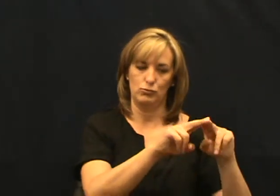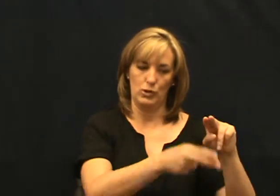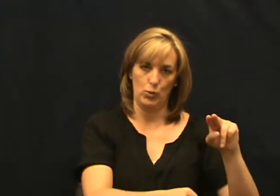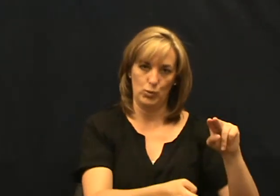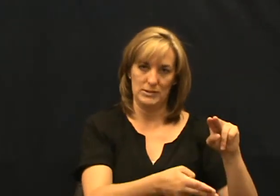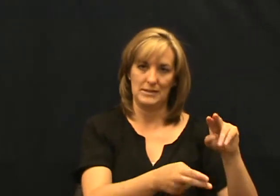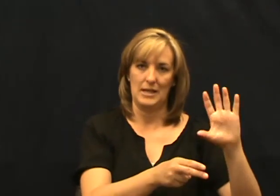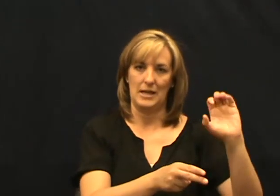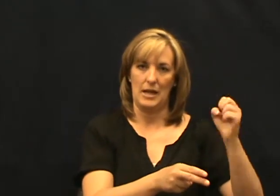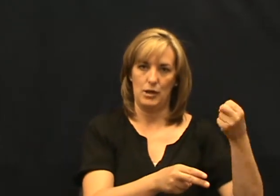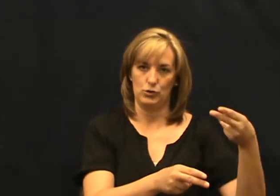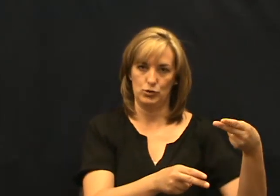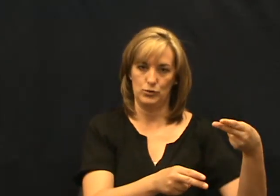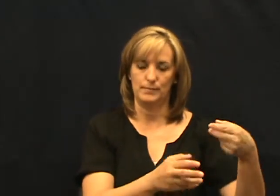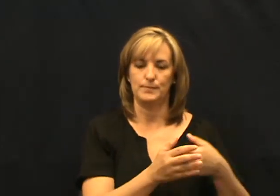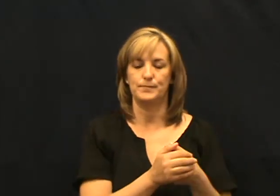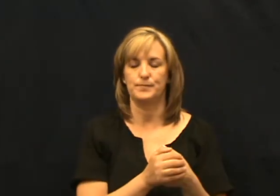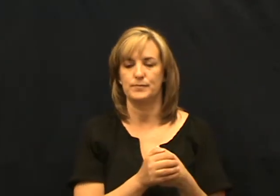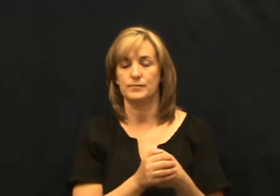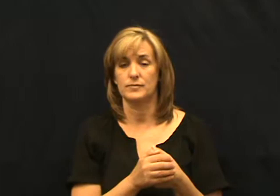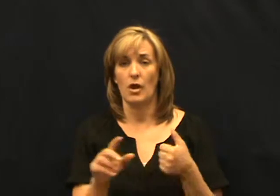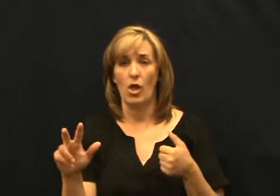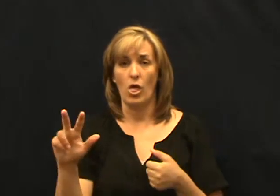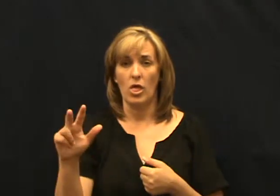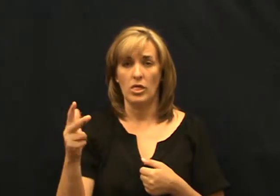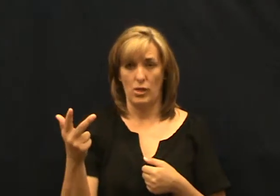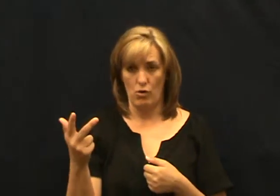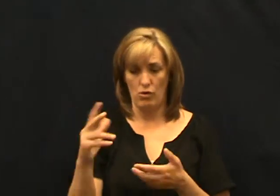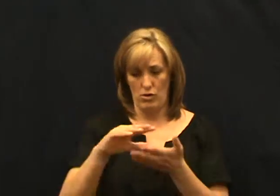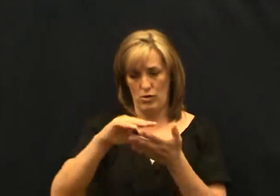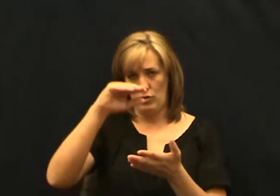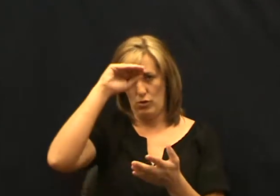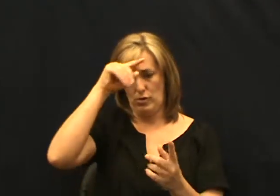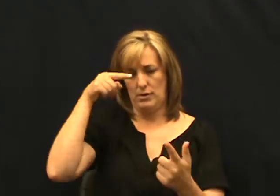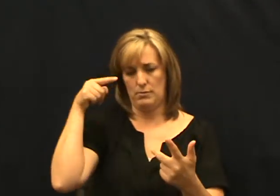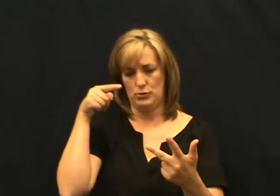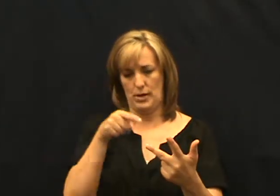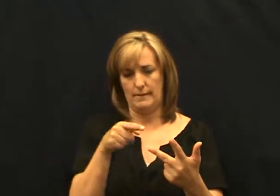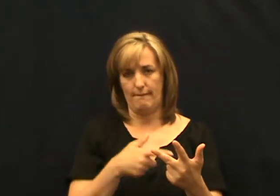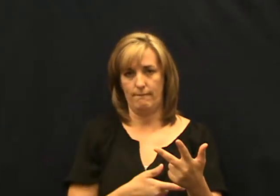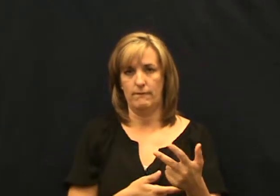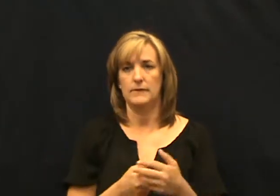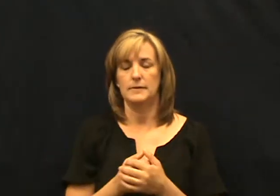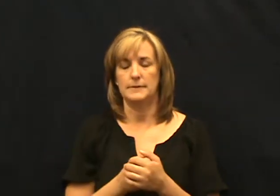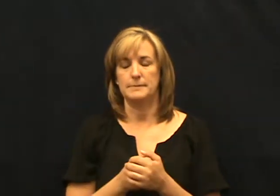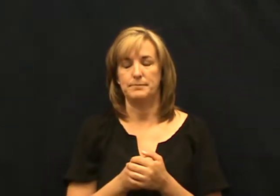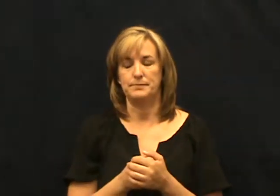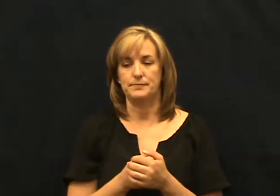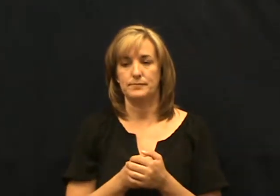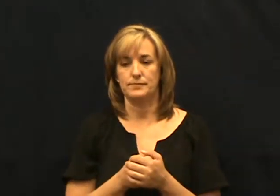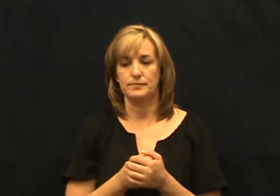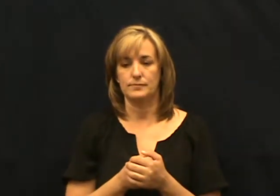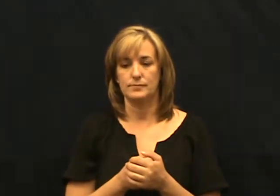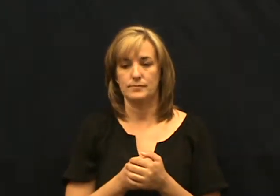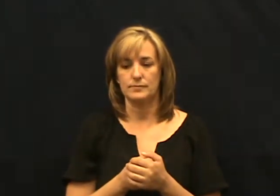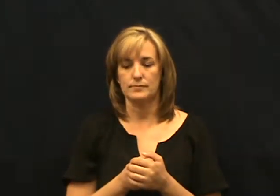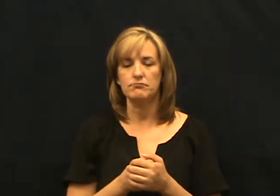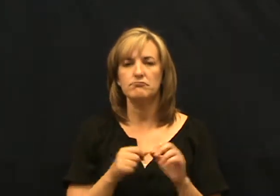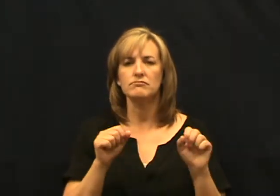Our third learning objective under this bigger umbrella of income statement concepts is to be able to analyze, in